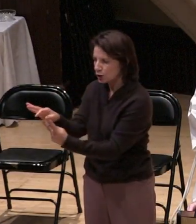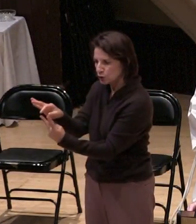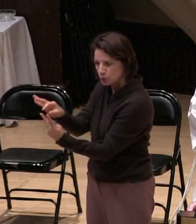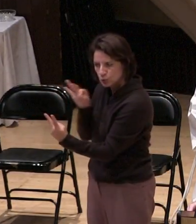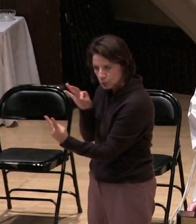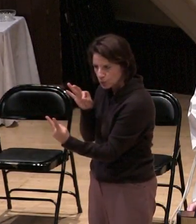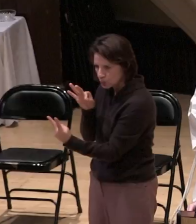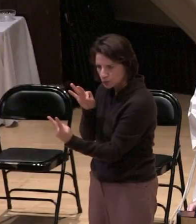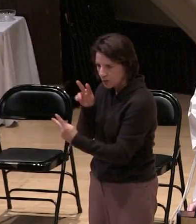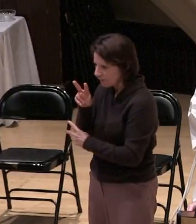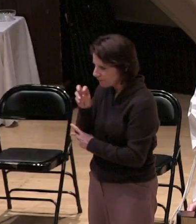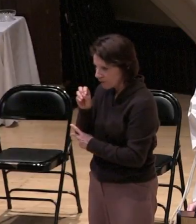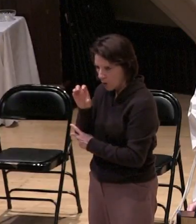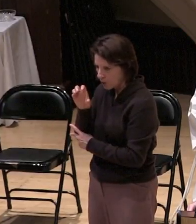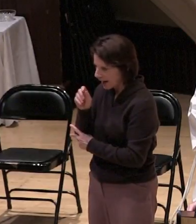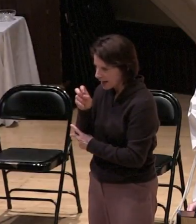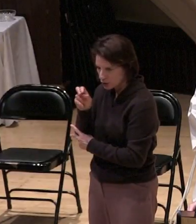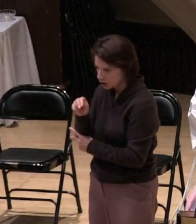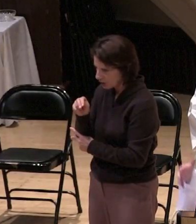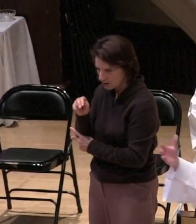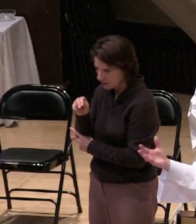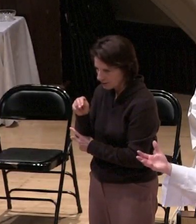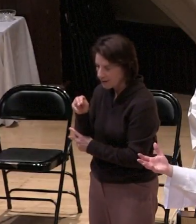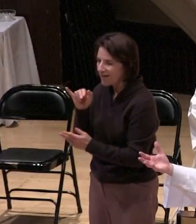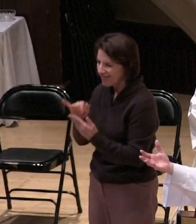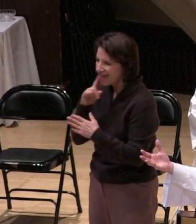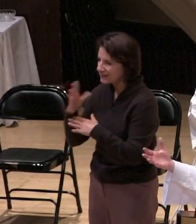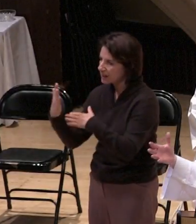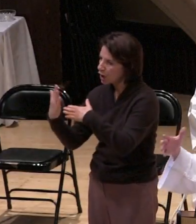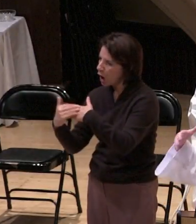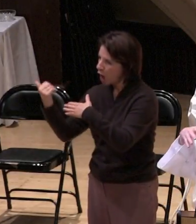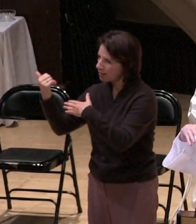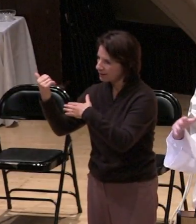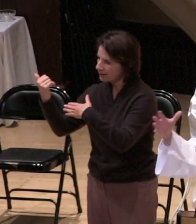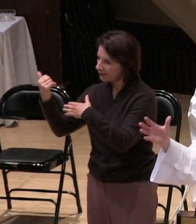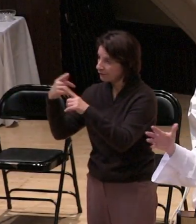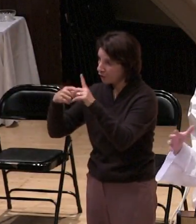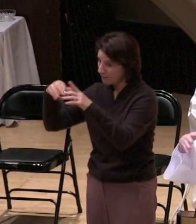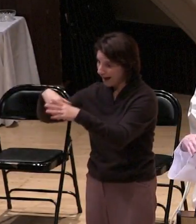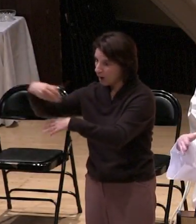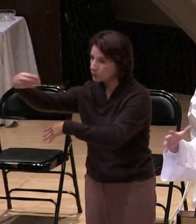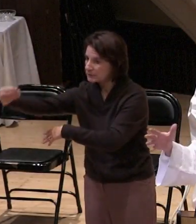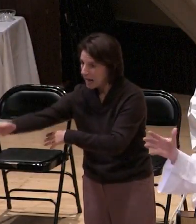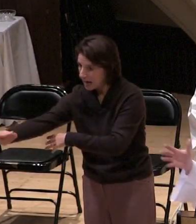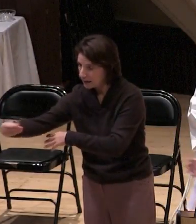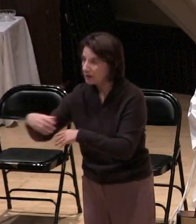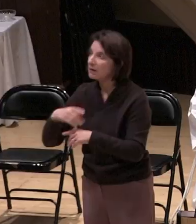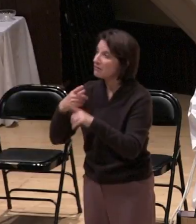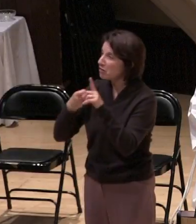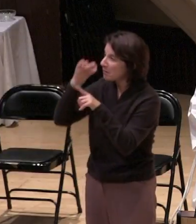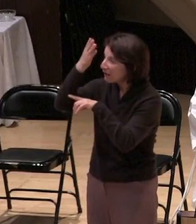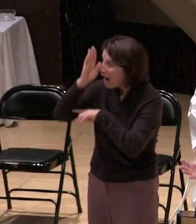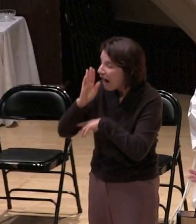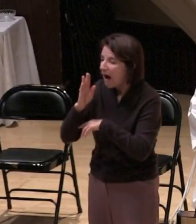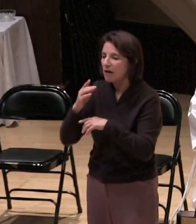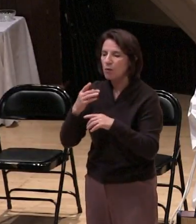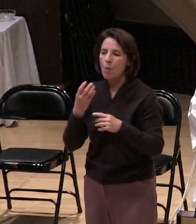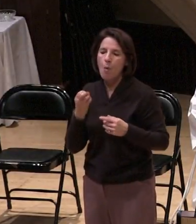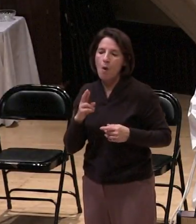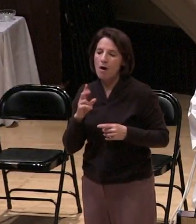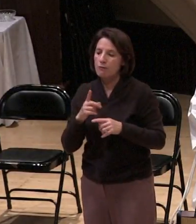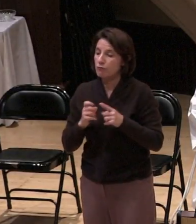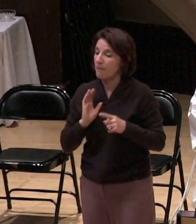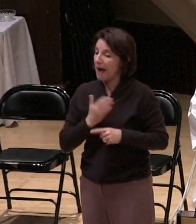is a calling. It comes to us externally, from God, from circumstances in life,